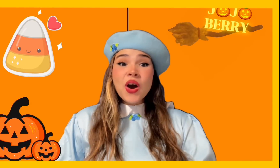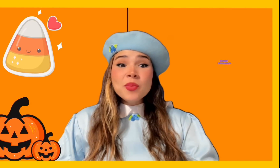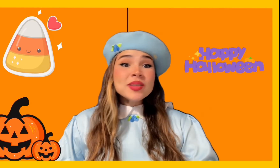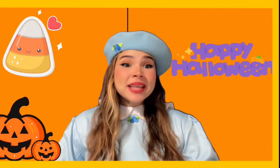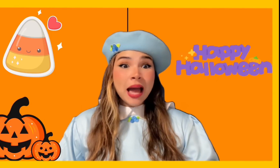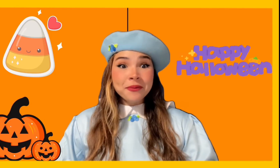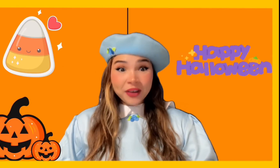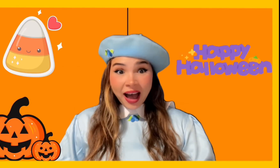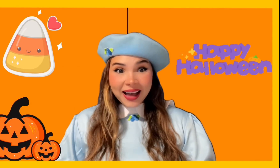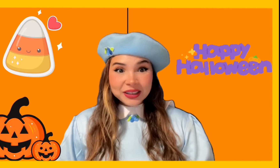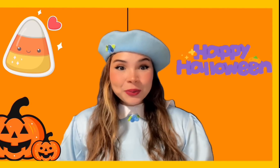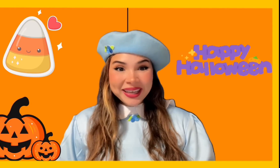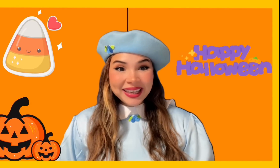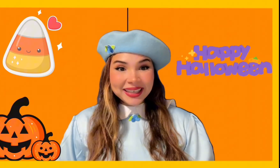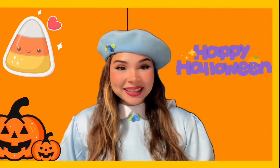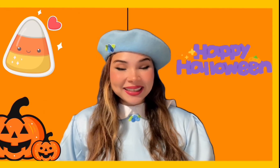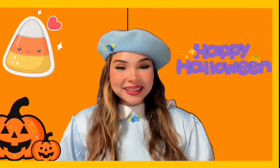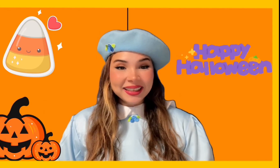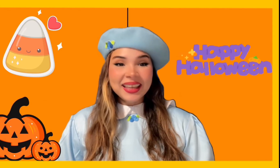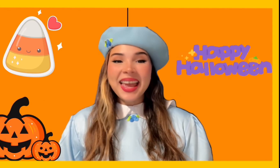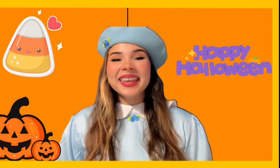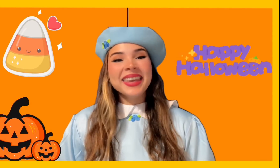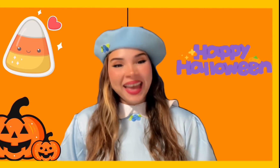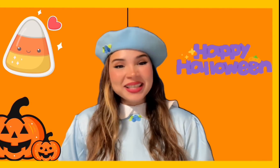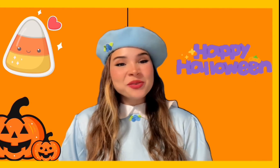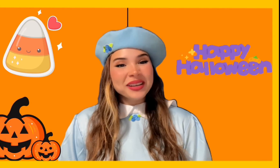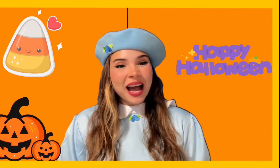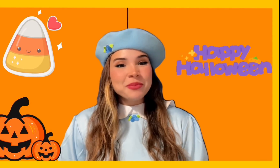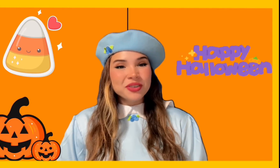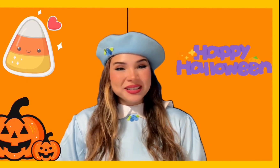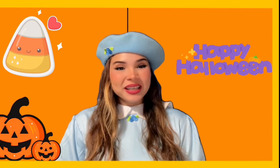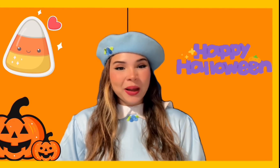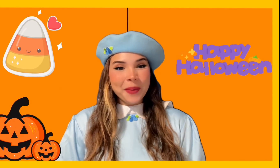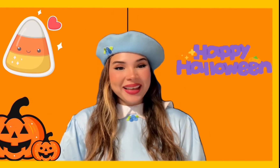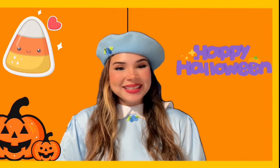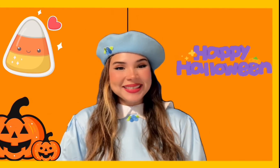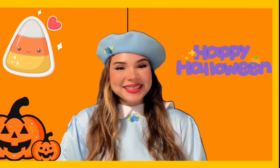almost time for Halloween. And guess what I'm dressing up as?